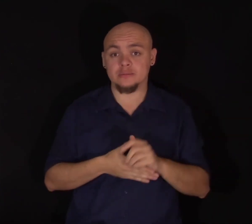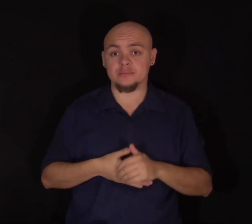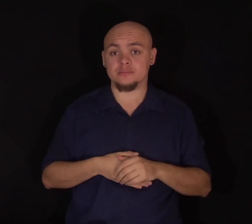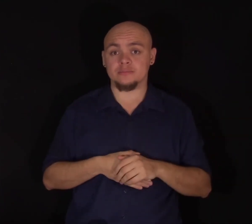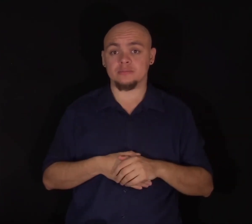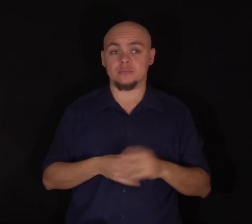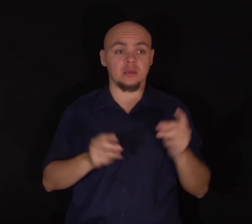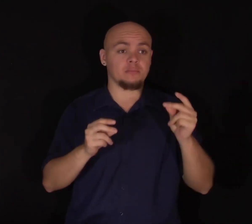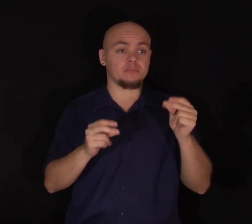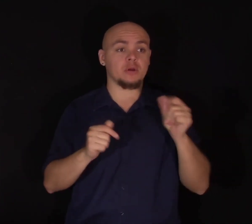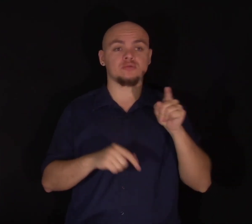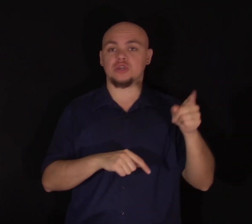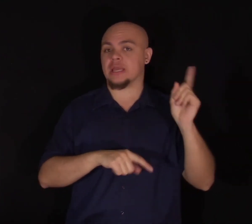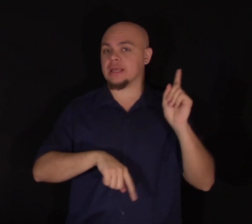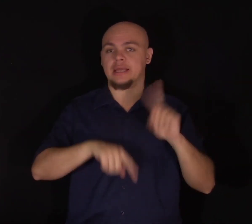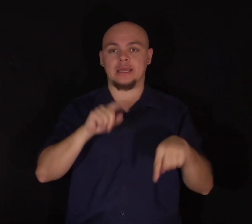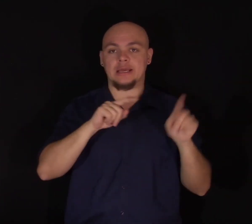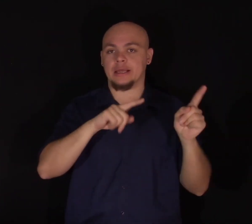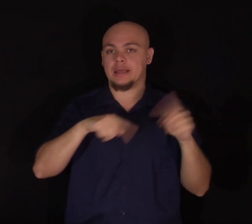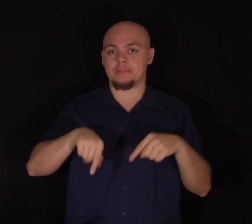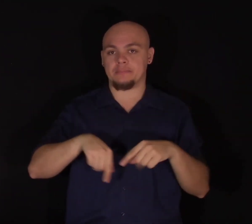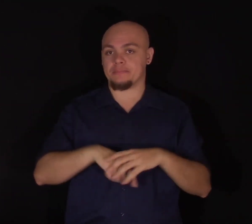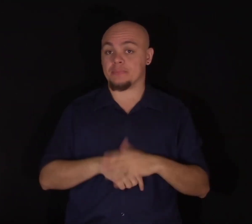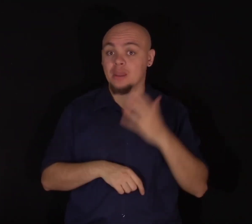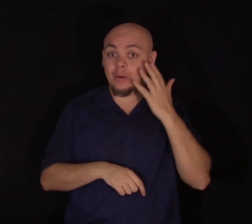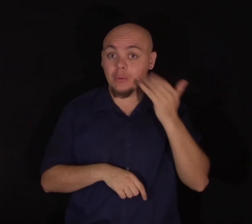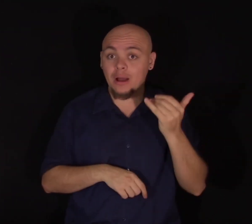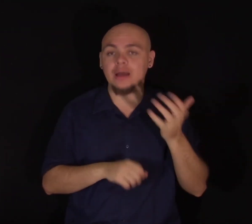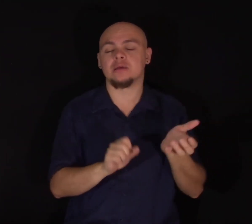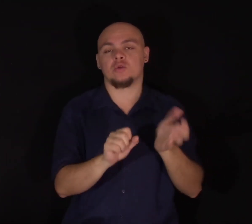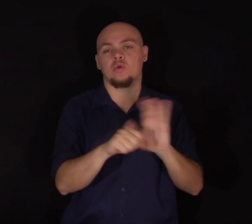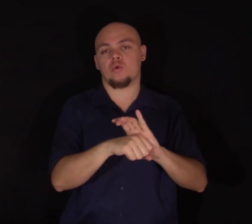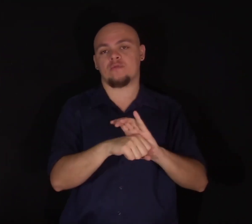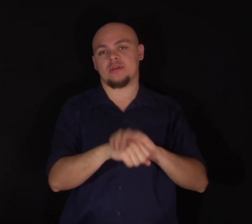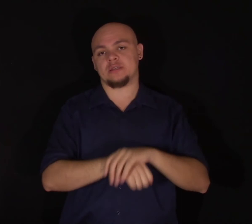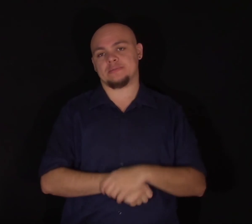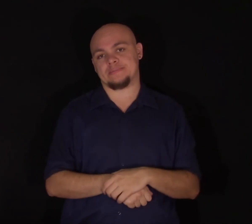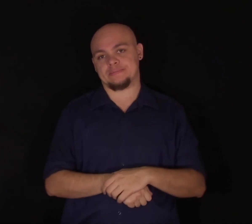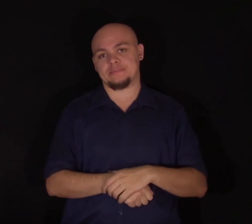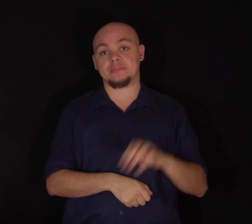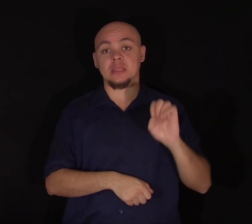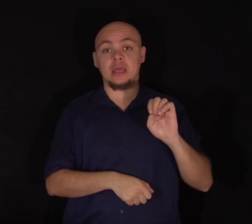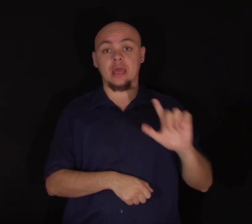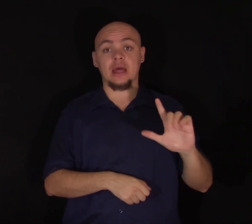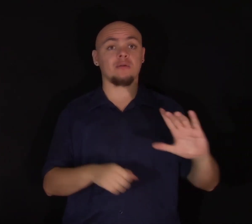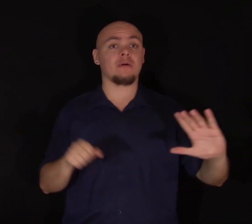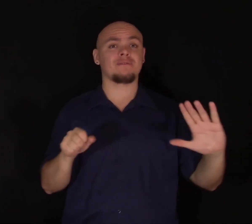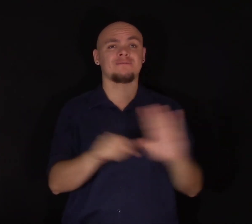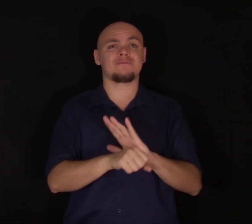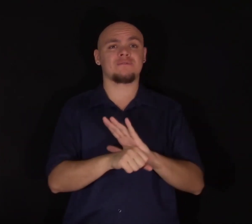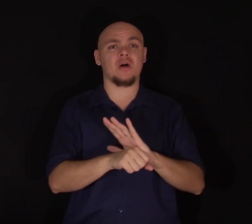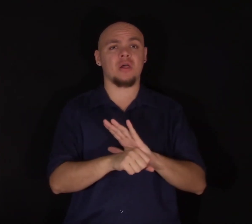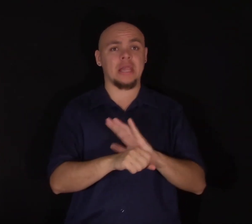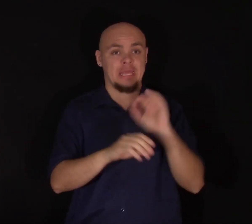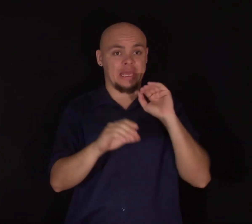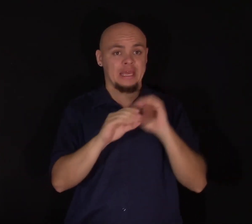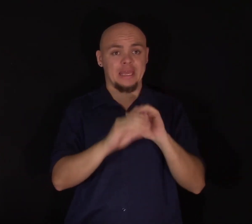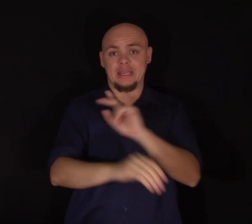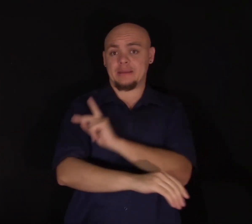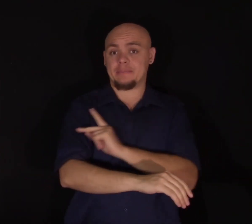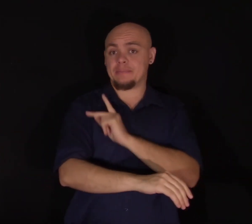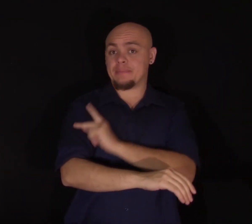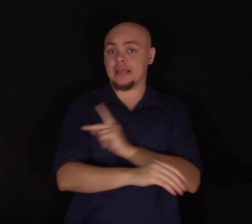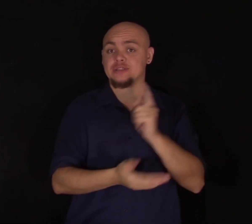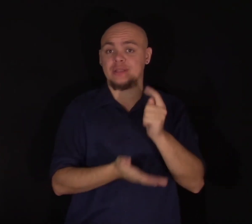suddenly she was no longer able to come due to COVID. So Elle went from full inpatient therapy,